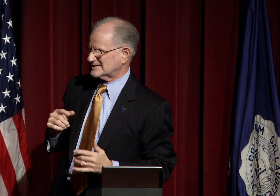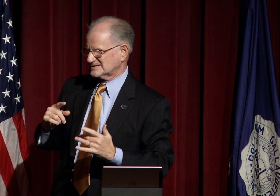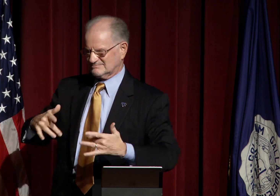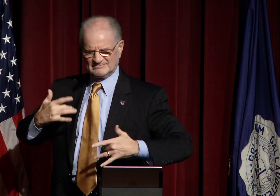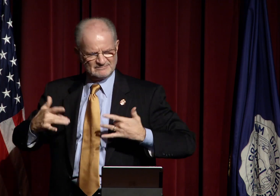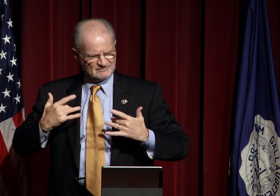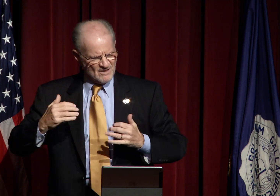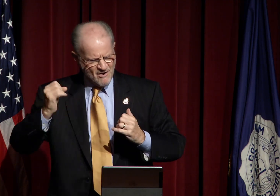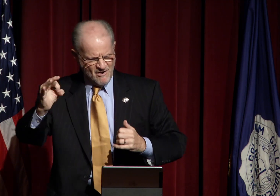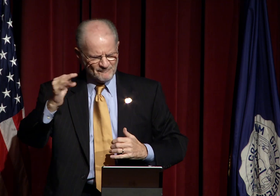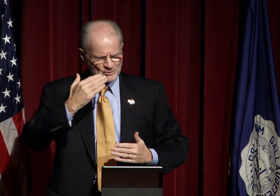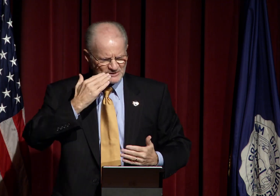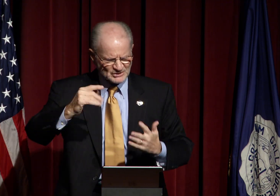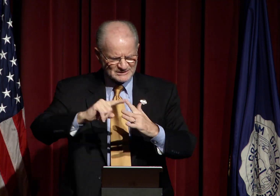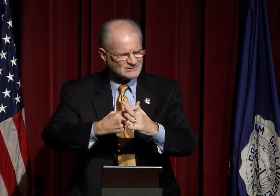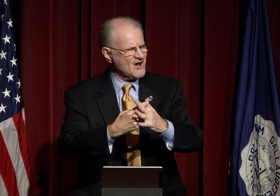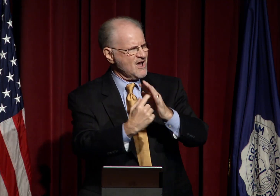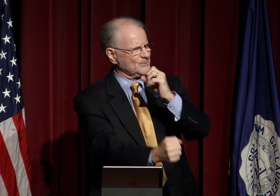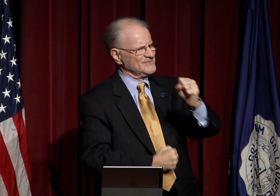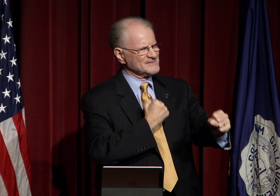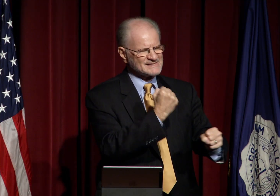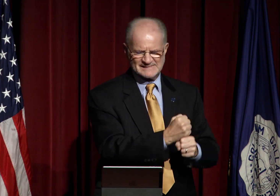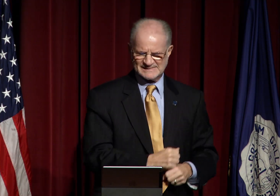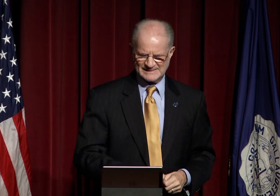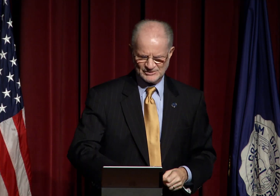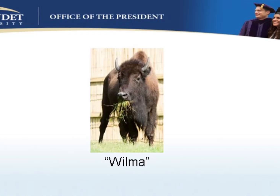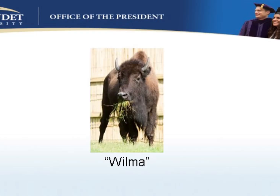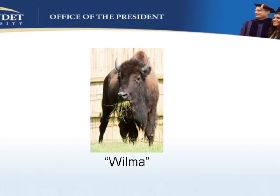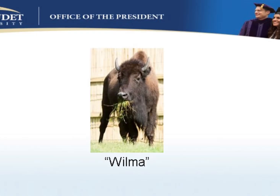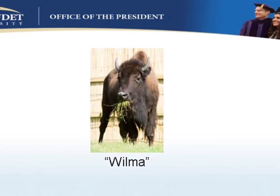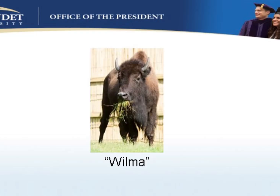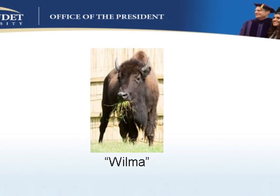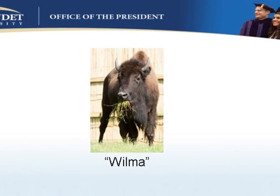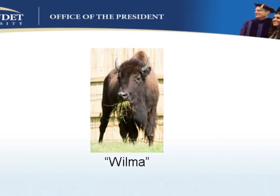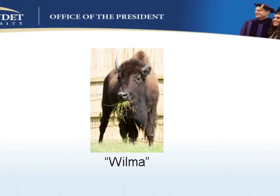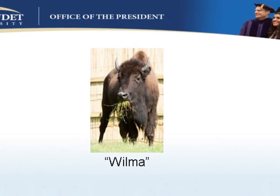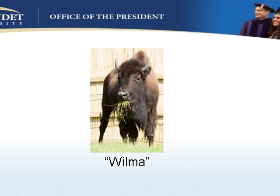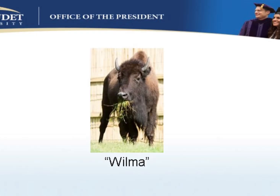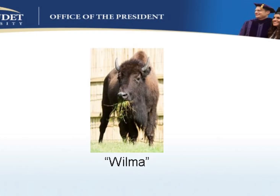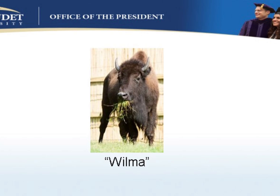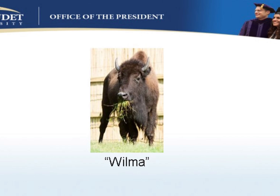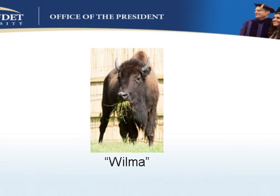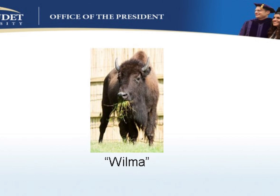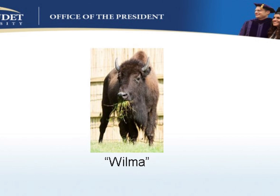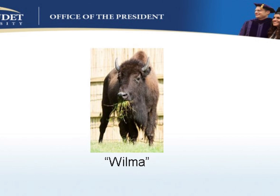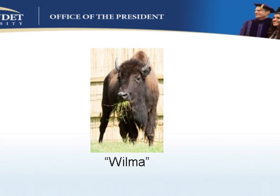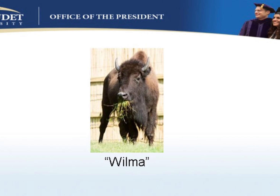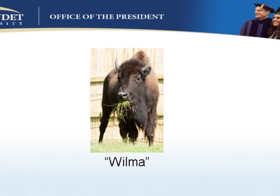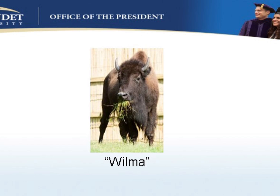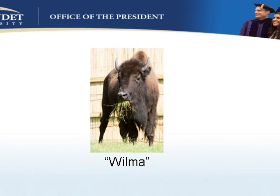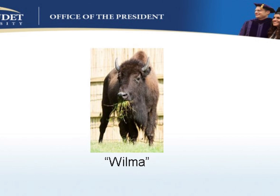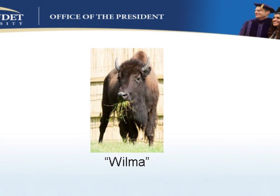We are delighted to have them round out an excellent Board of Trustees, and we look forward to the coming new year.